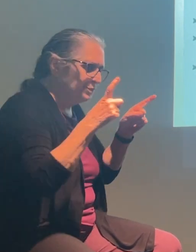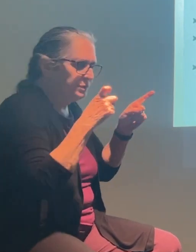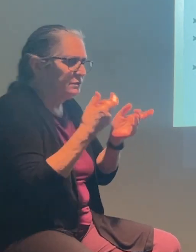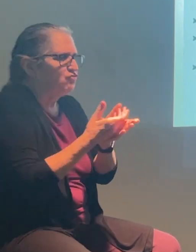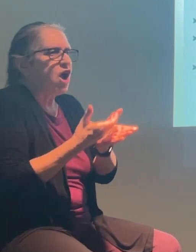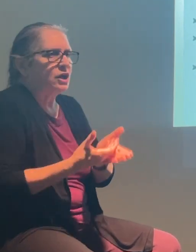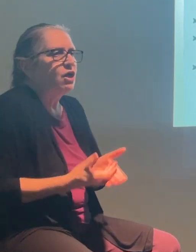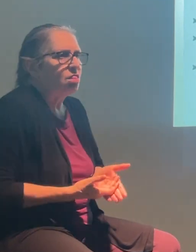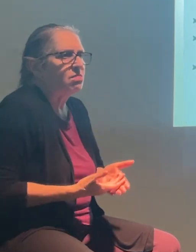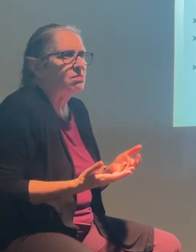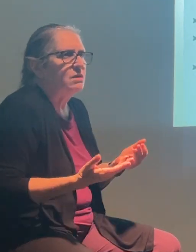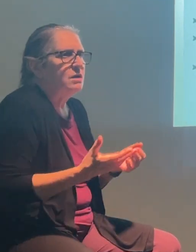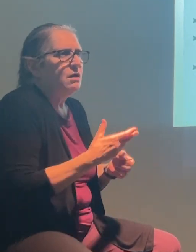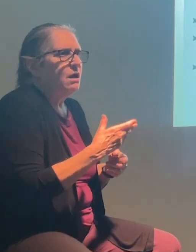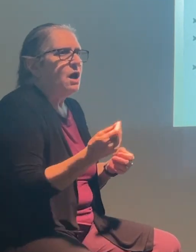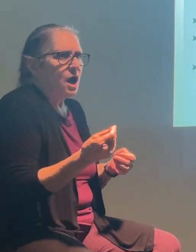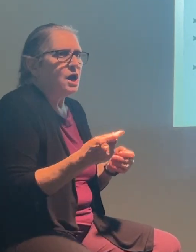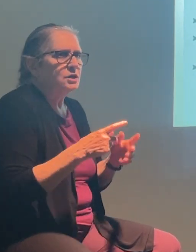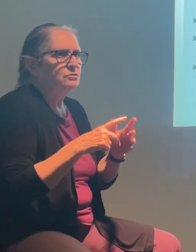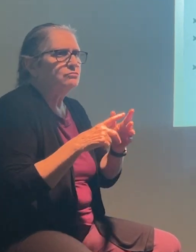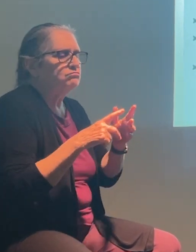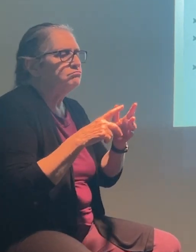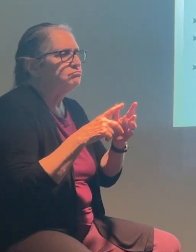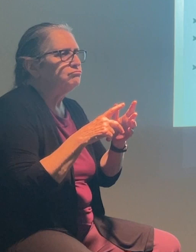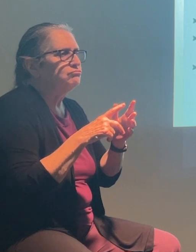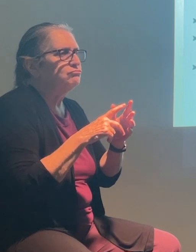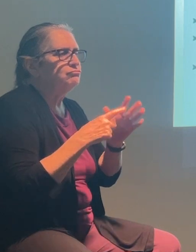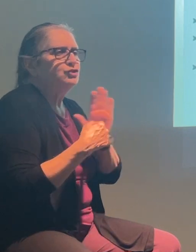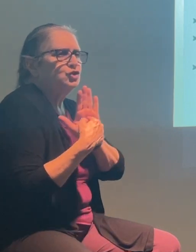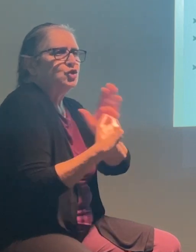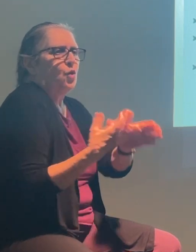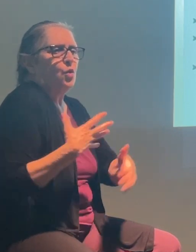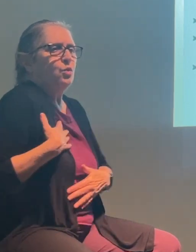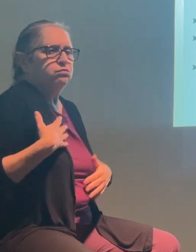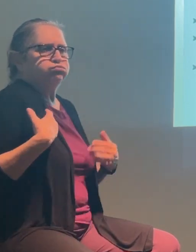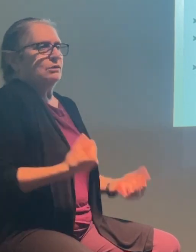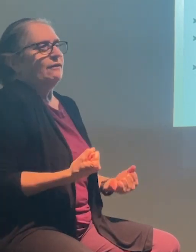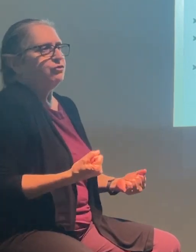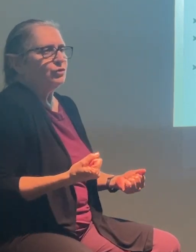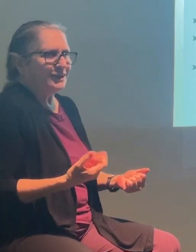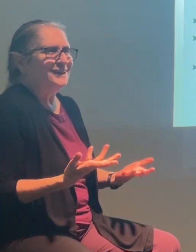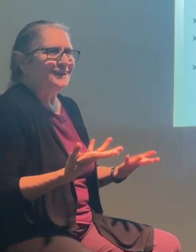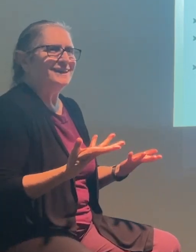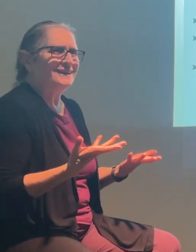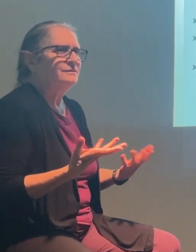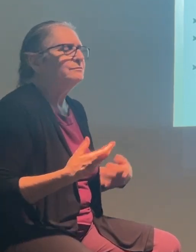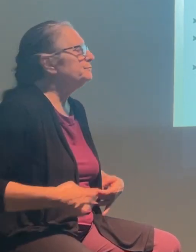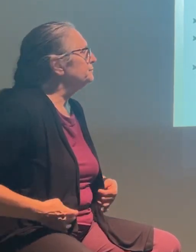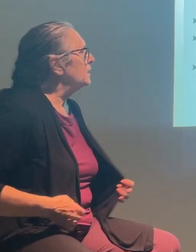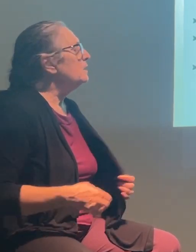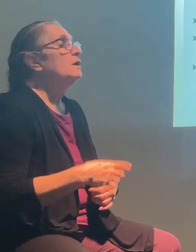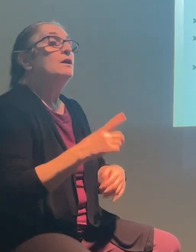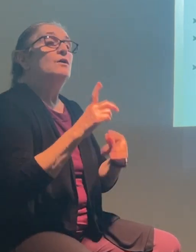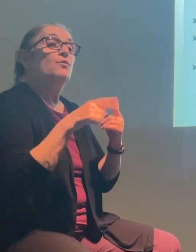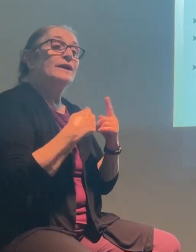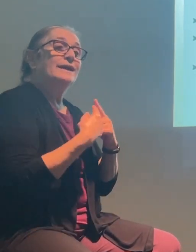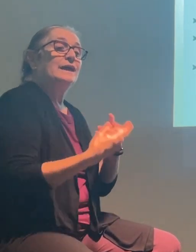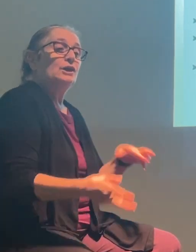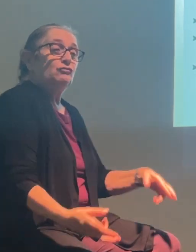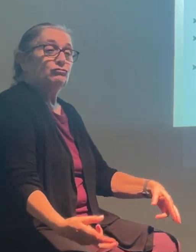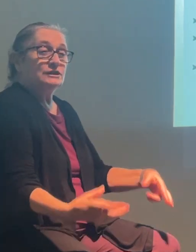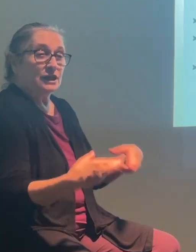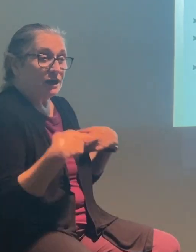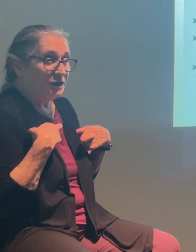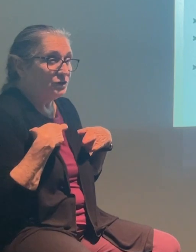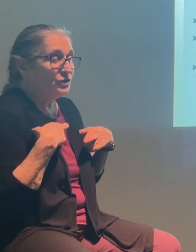also show like the bravery and so forth. So the brave soldier. So by the time he retired, he